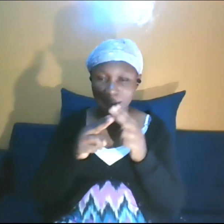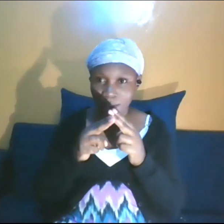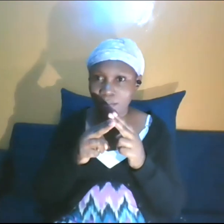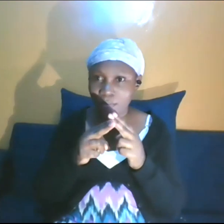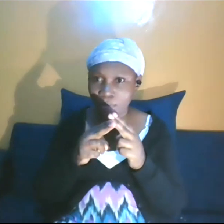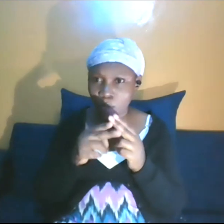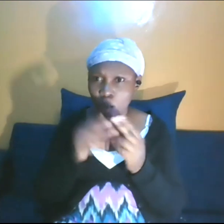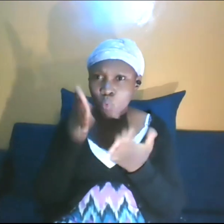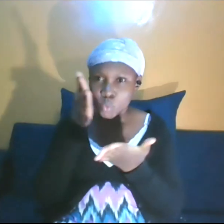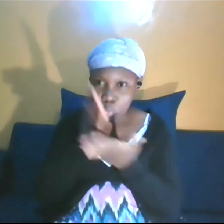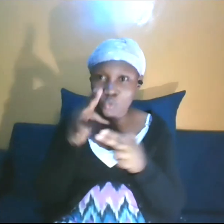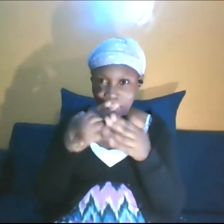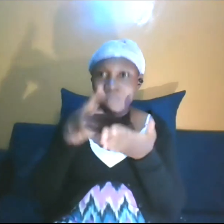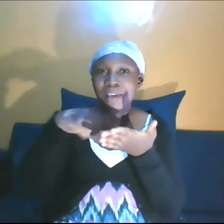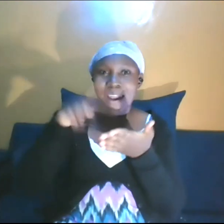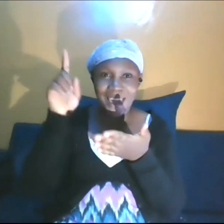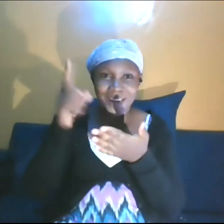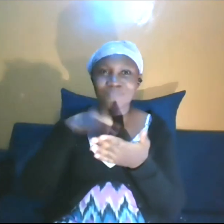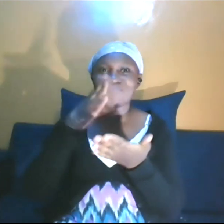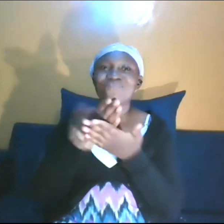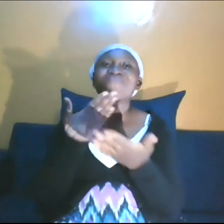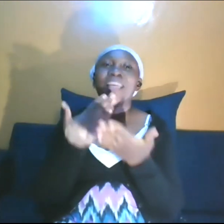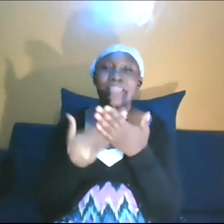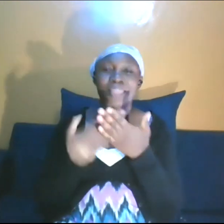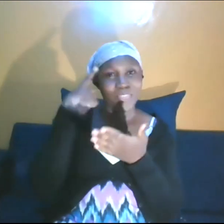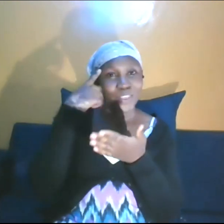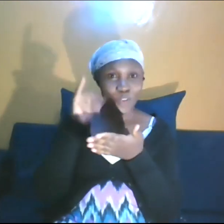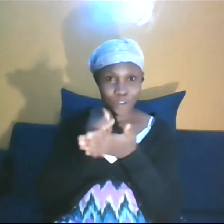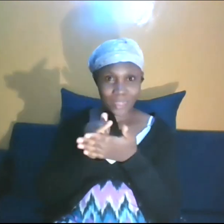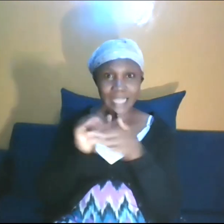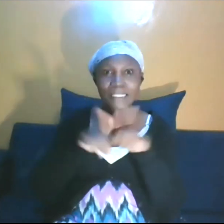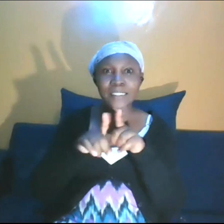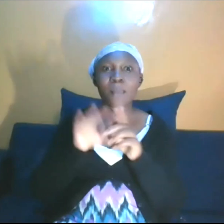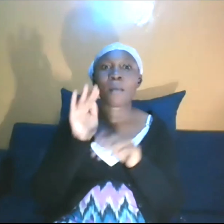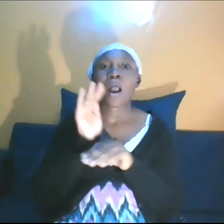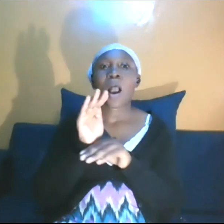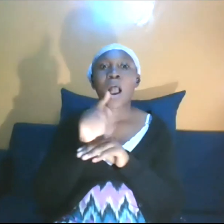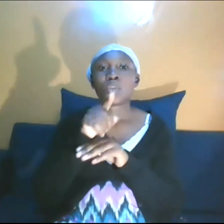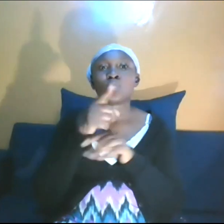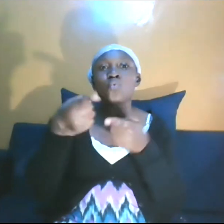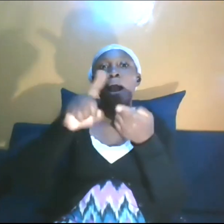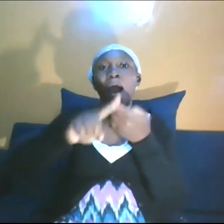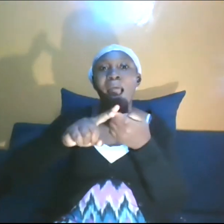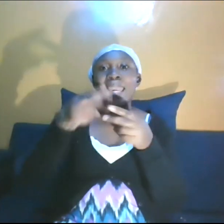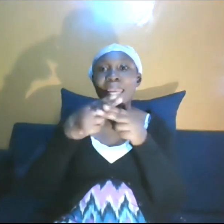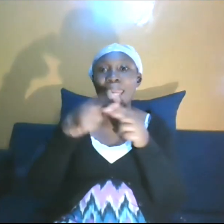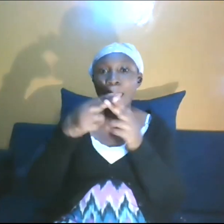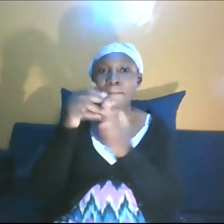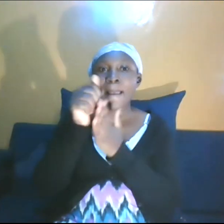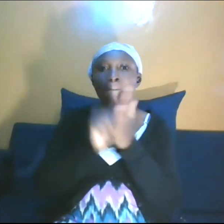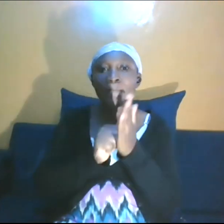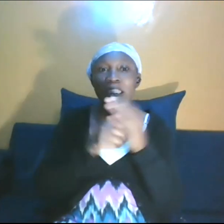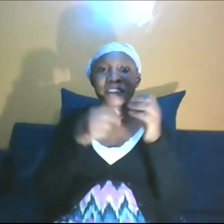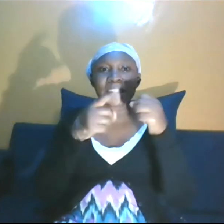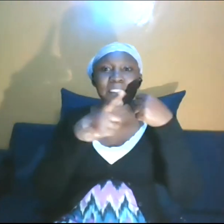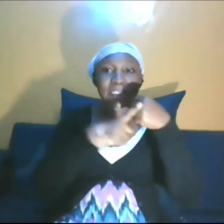we appreciate that. We also ask you to add your name on the roll call on page 6 and 7. Please go there,